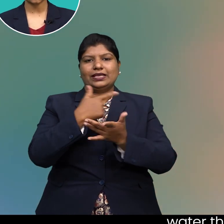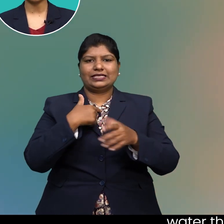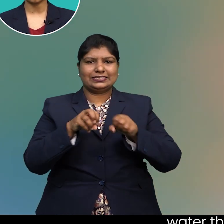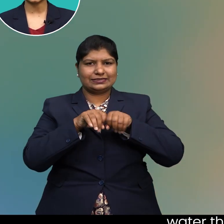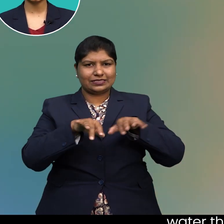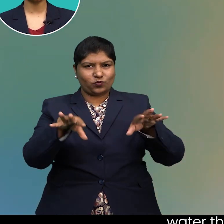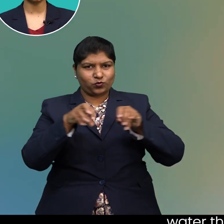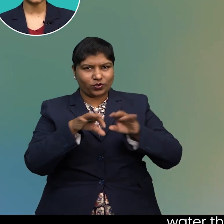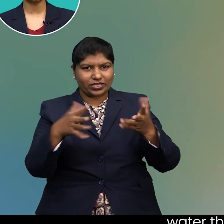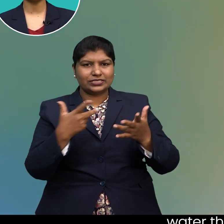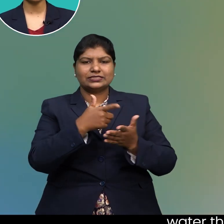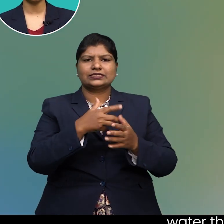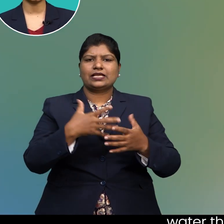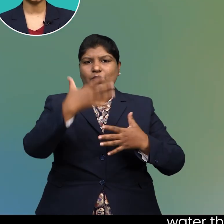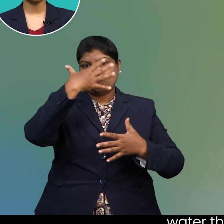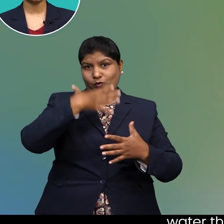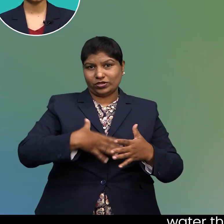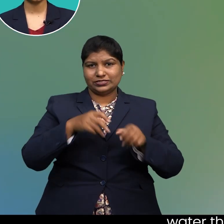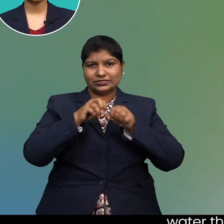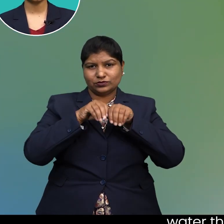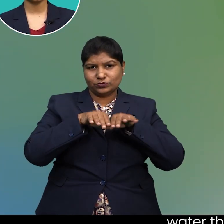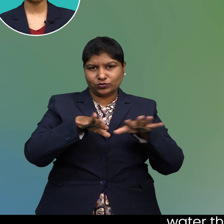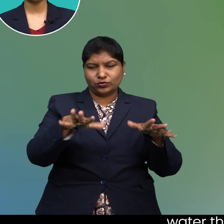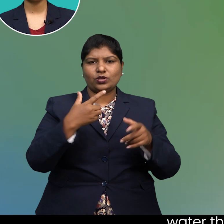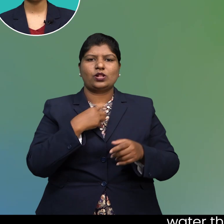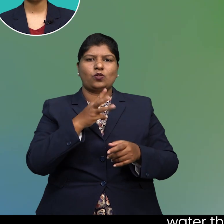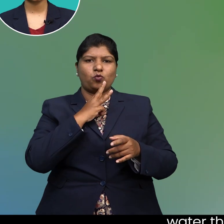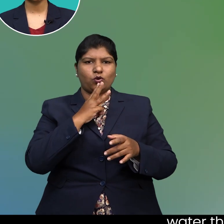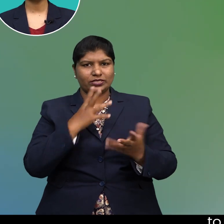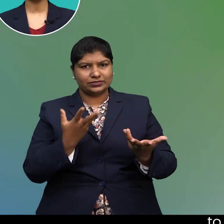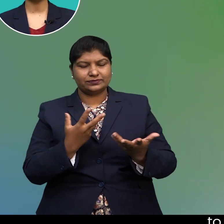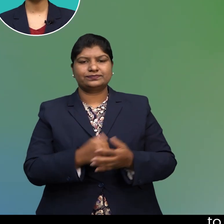multicellular and heterotrophic.